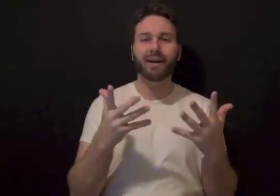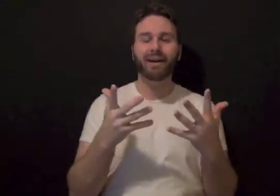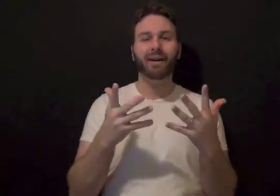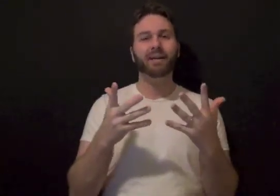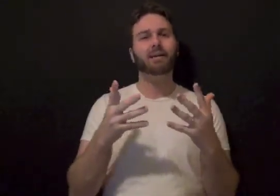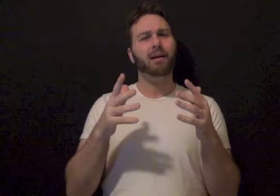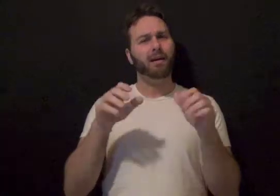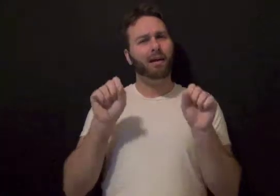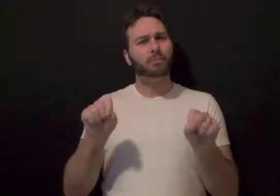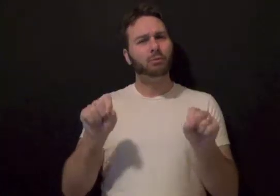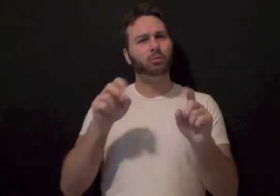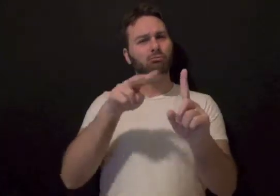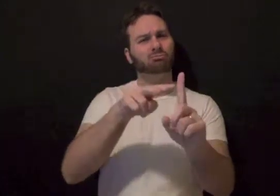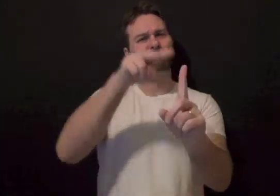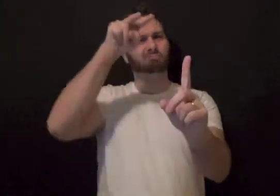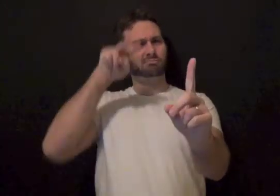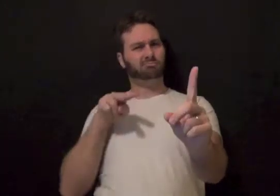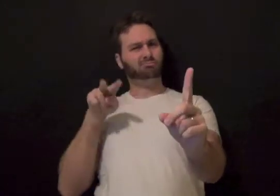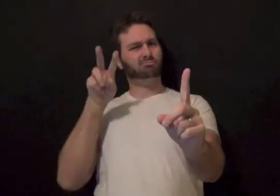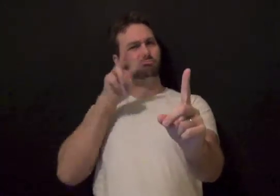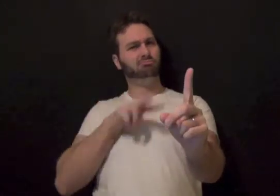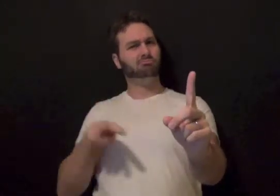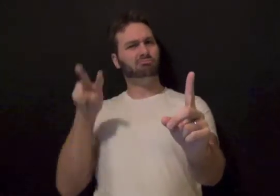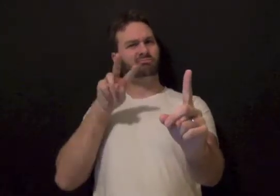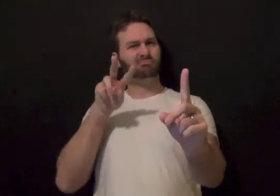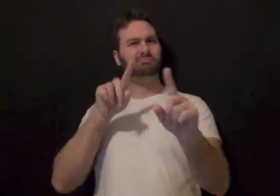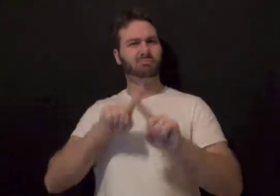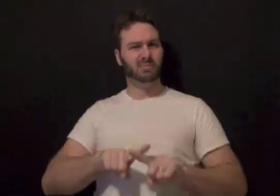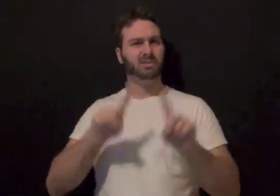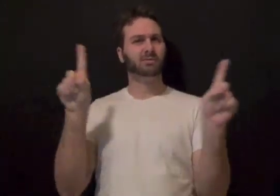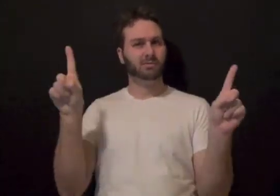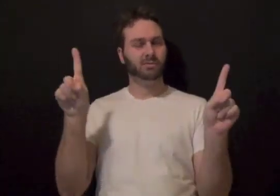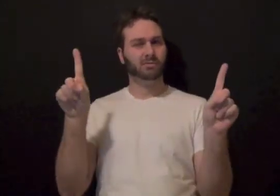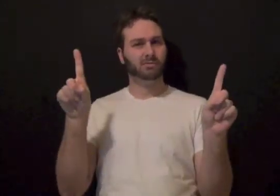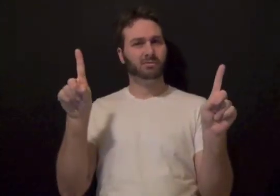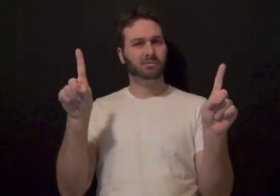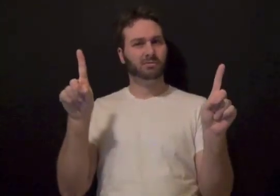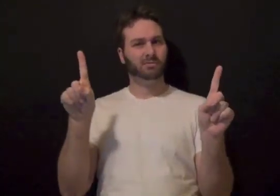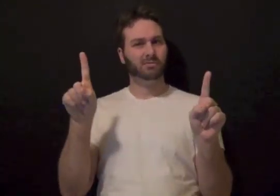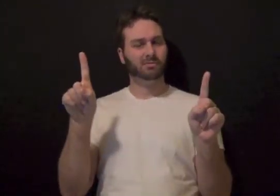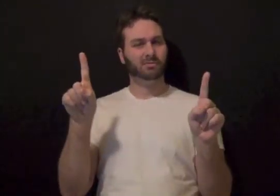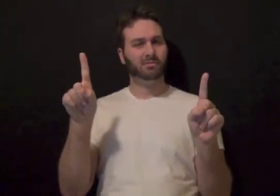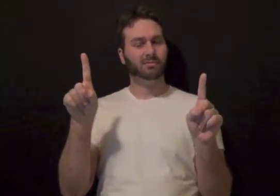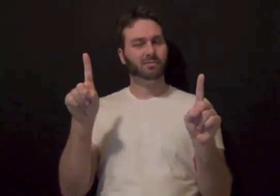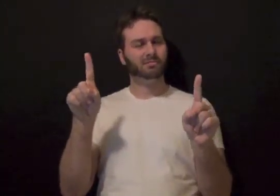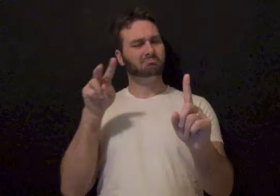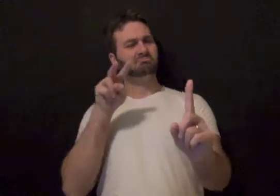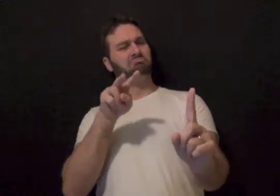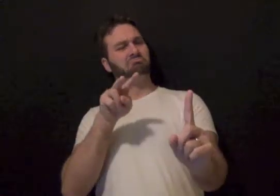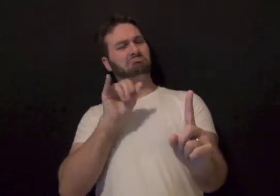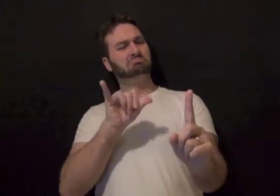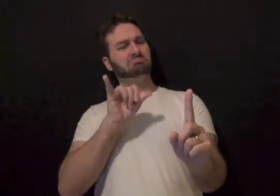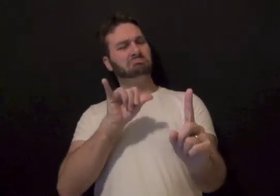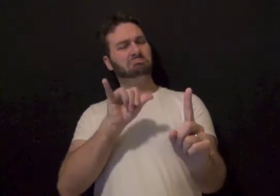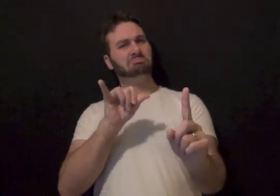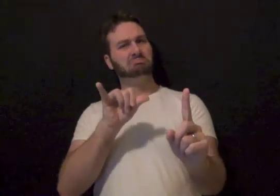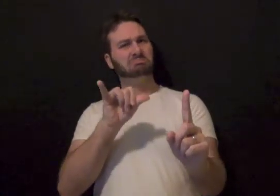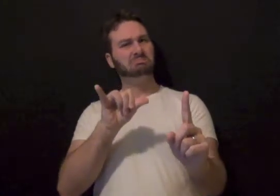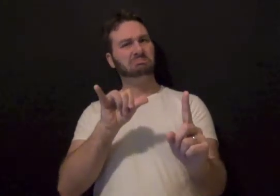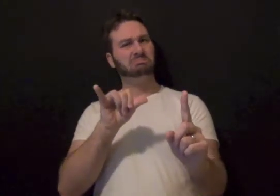back and to get a different perspective, to see that things aren't always as they appear. You